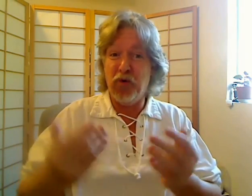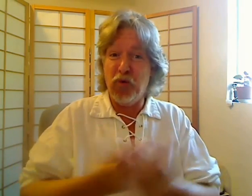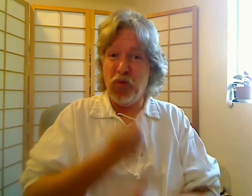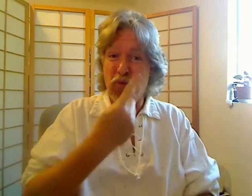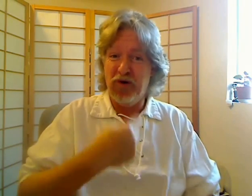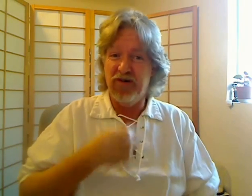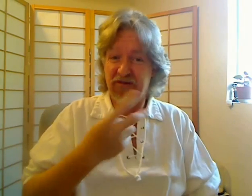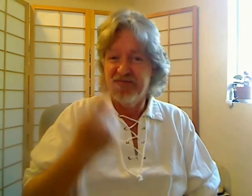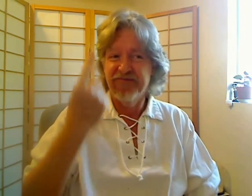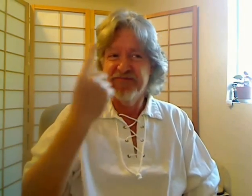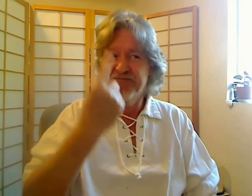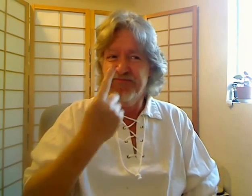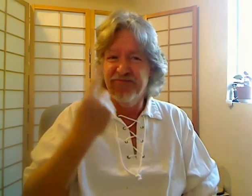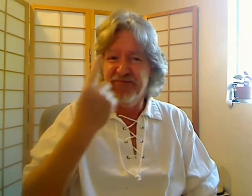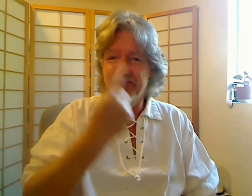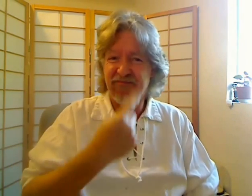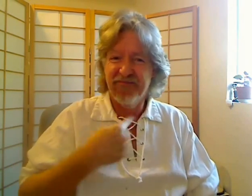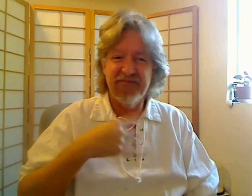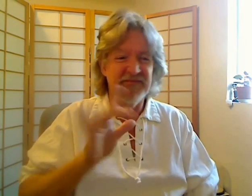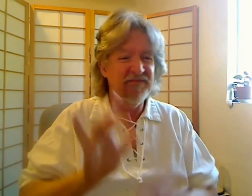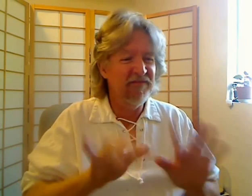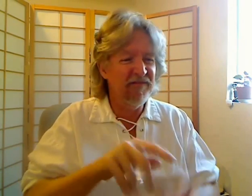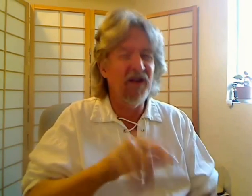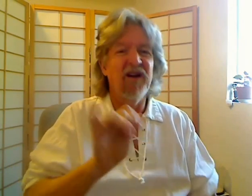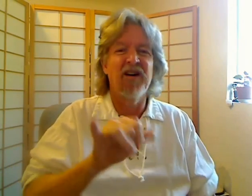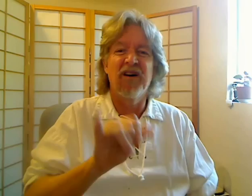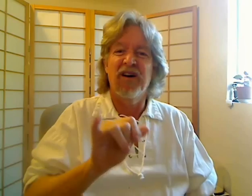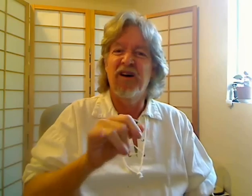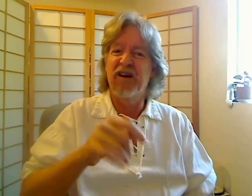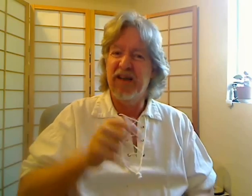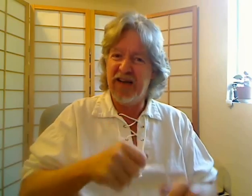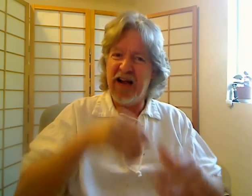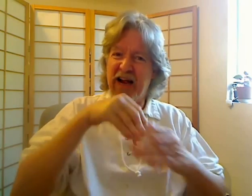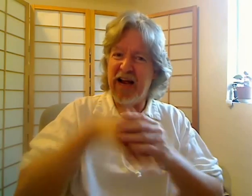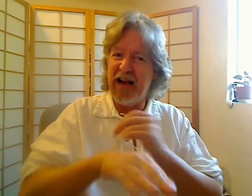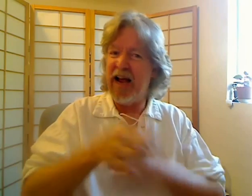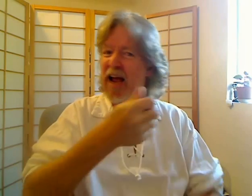blacks. My killers, be careful when you're burning up the Glock. Last thing you wanna be is running from the cops. Bitch gon' take it from the bottom to the top.